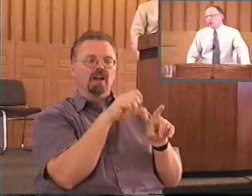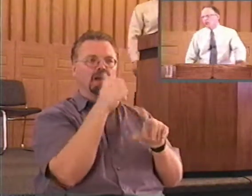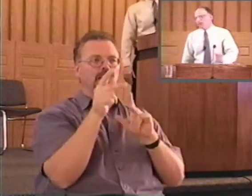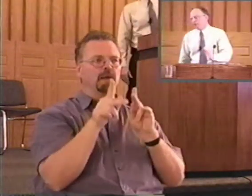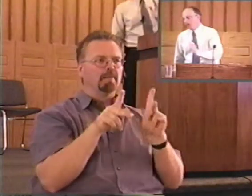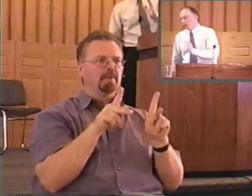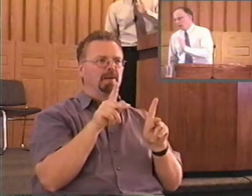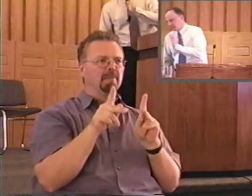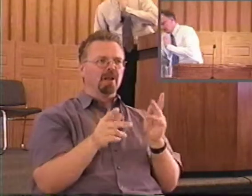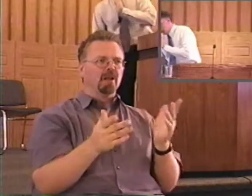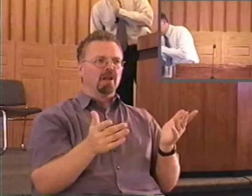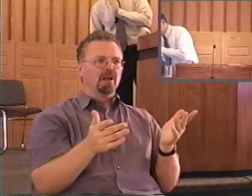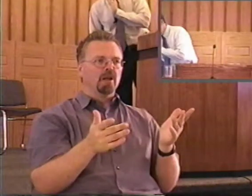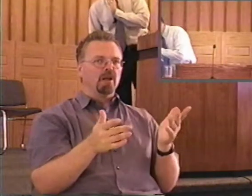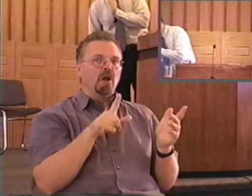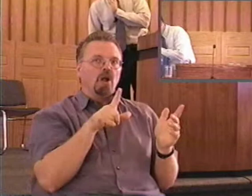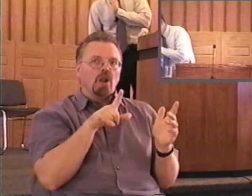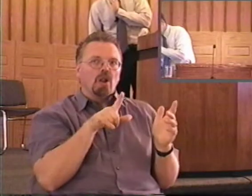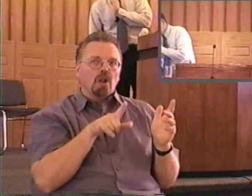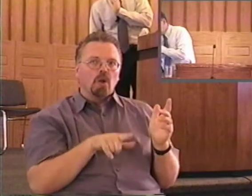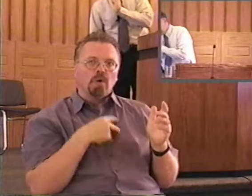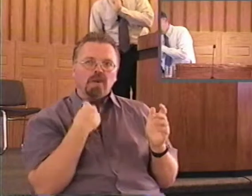You lower your voice